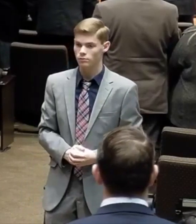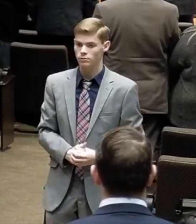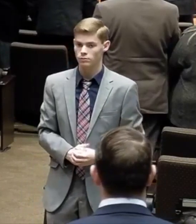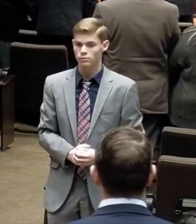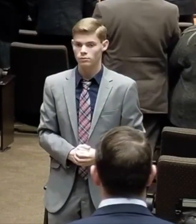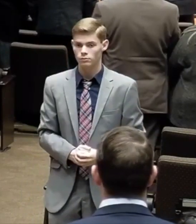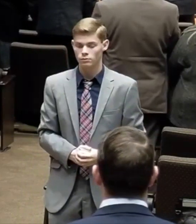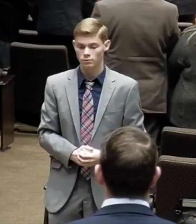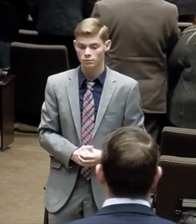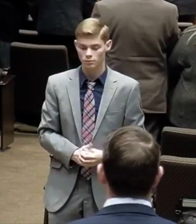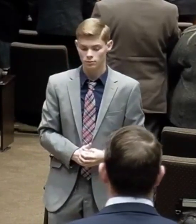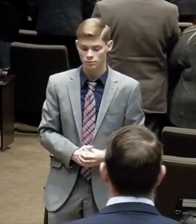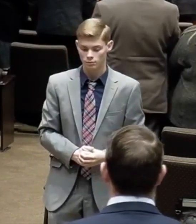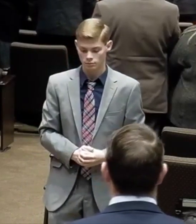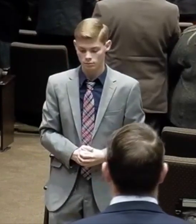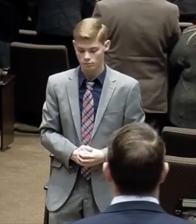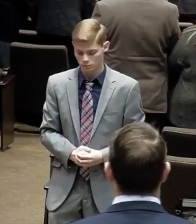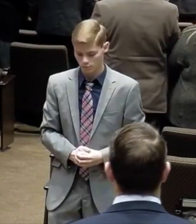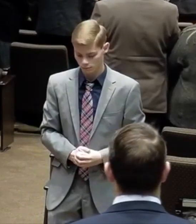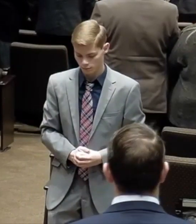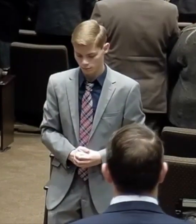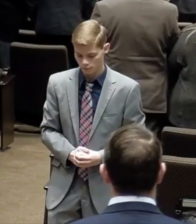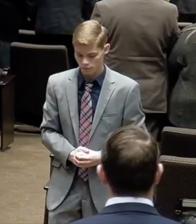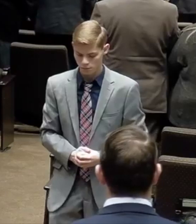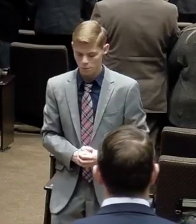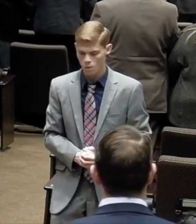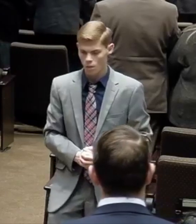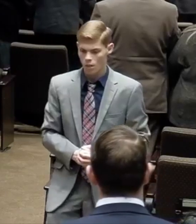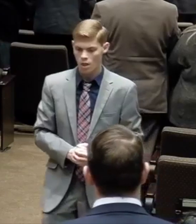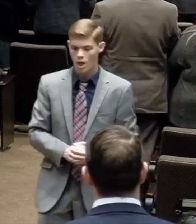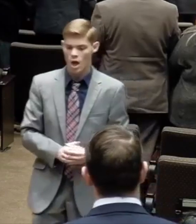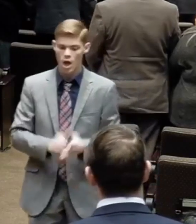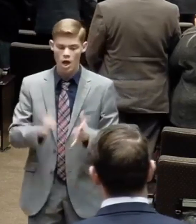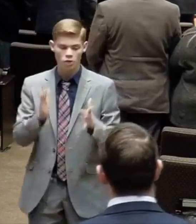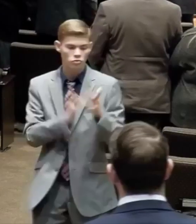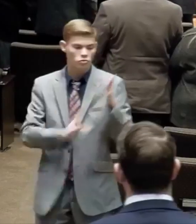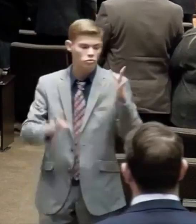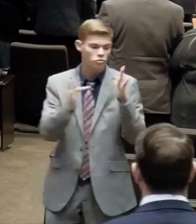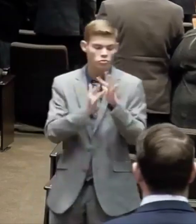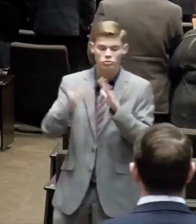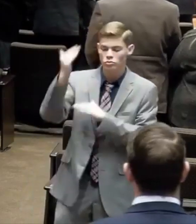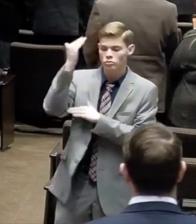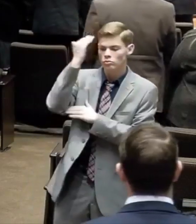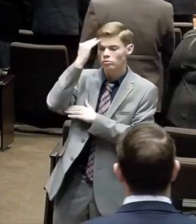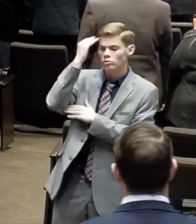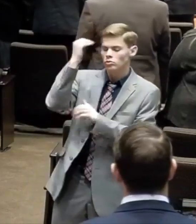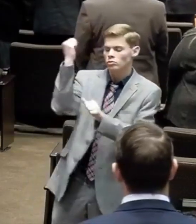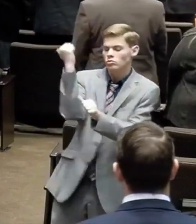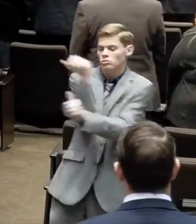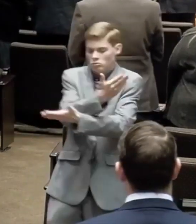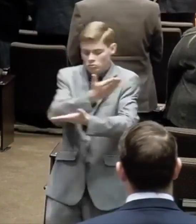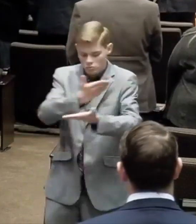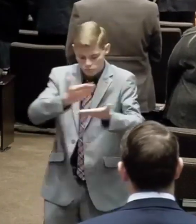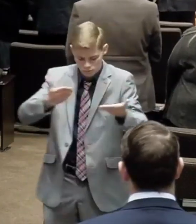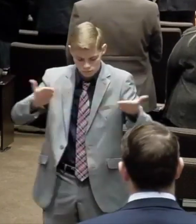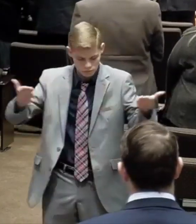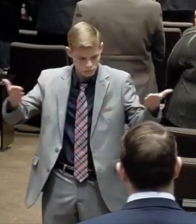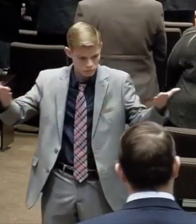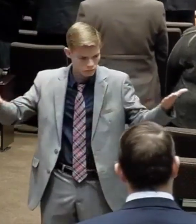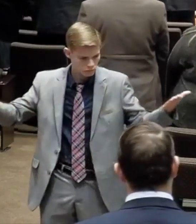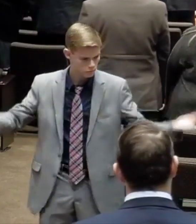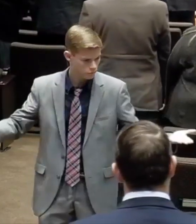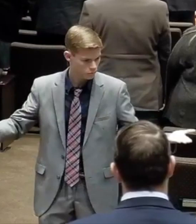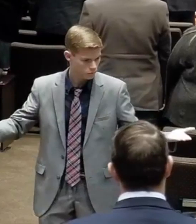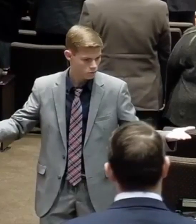Who has given counsel to the Lord? Who can